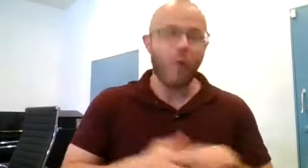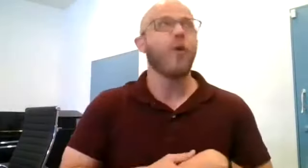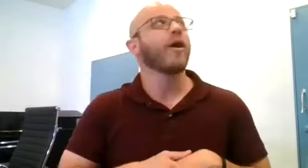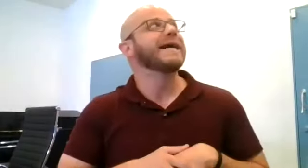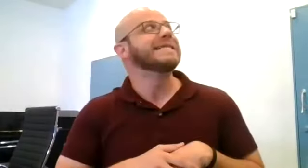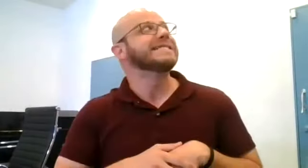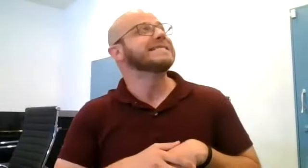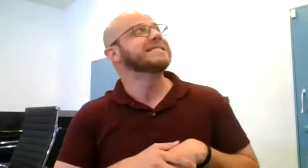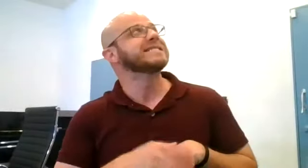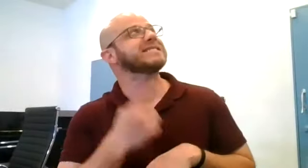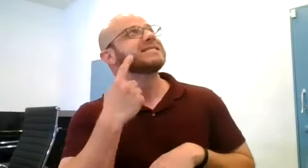Or